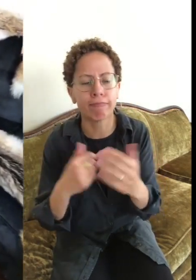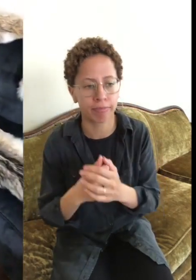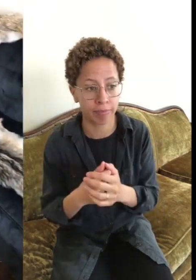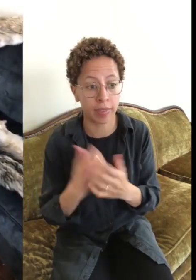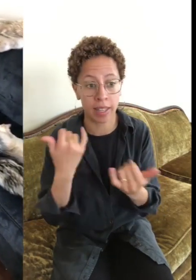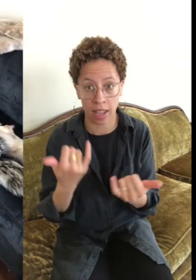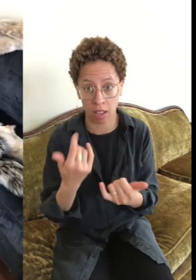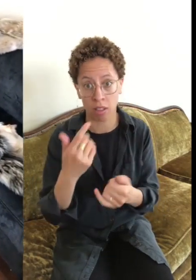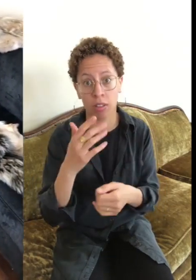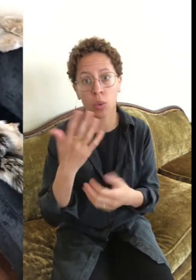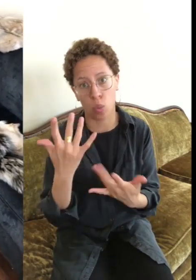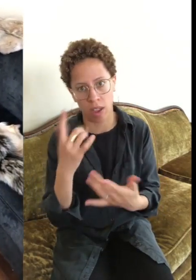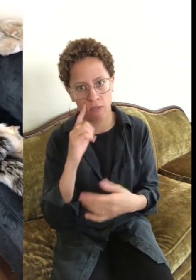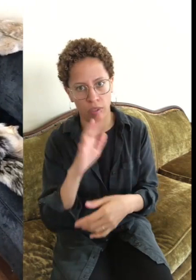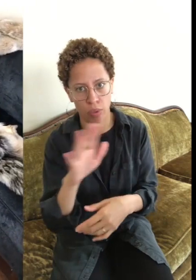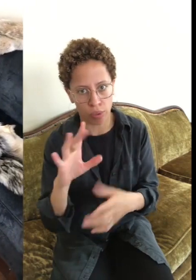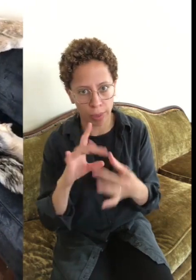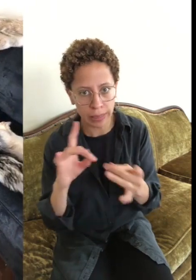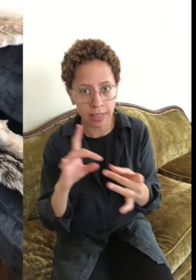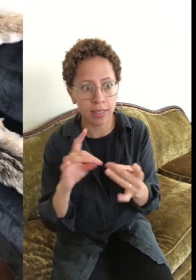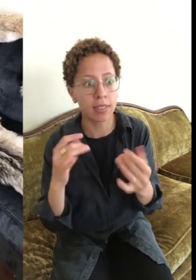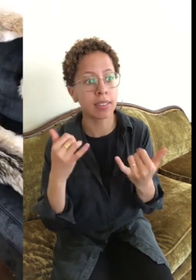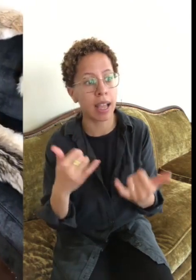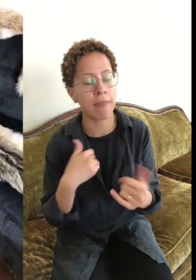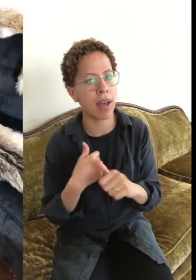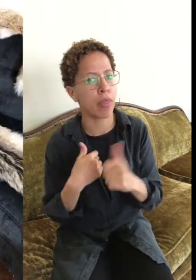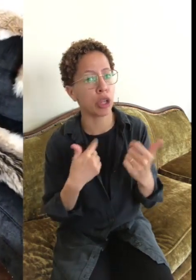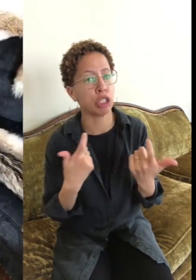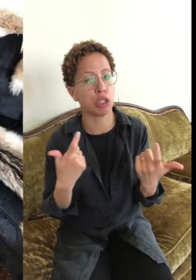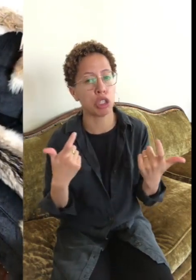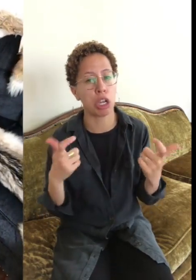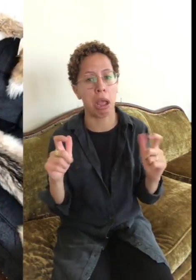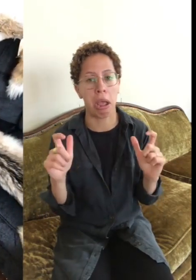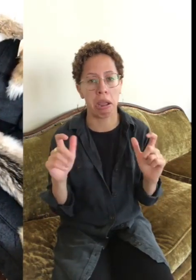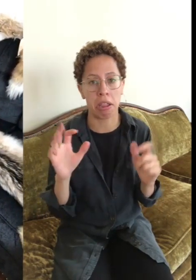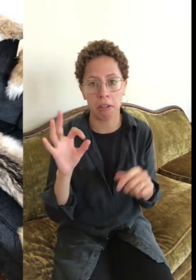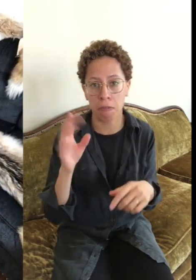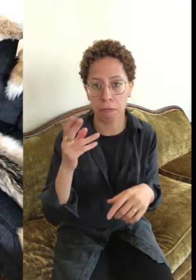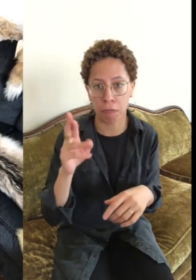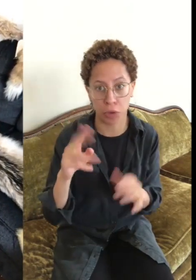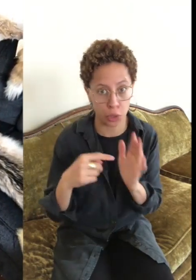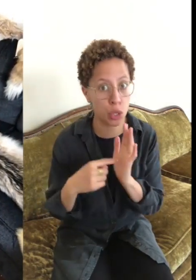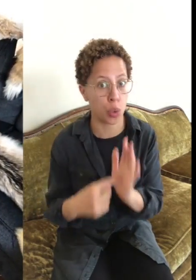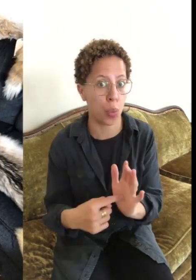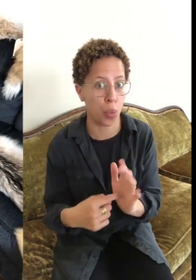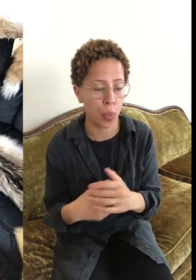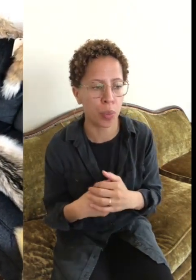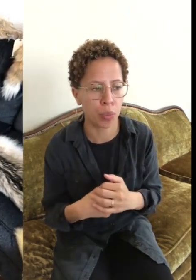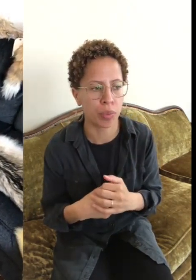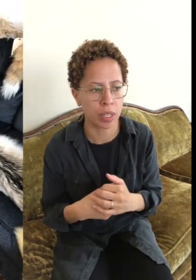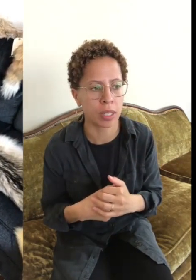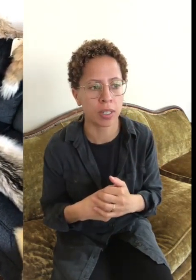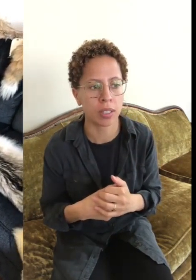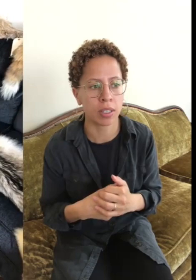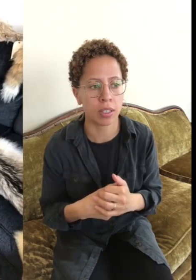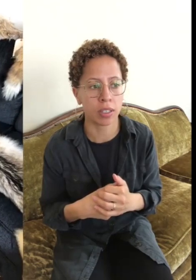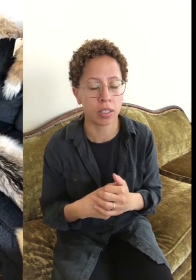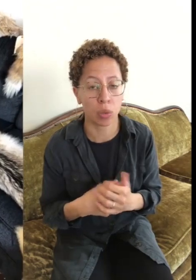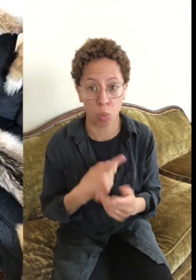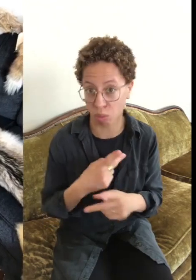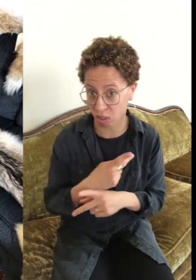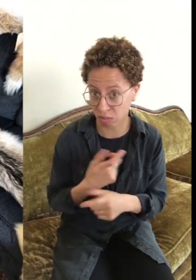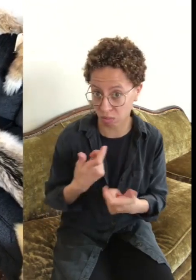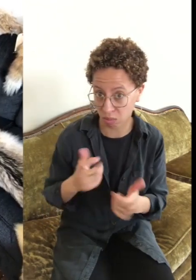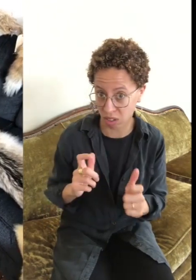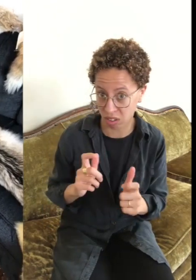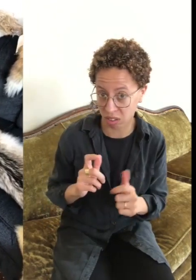Okay, so as they bring in those, we do have one other giant fur to show you. You ready?